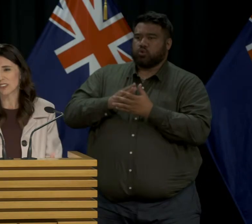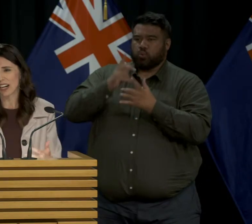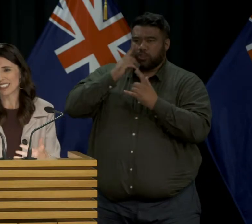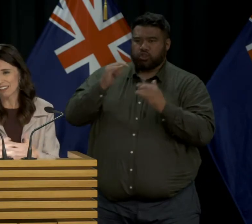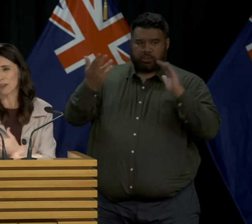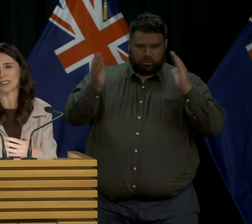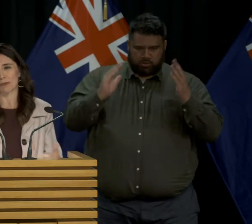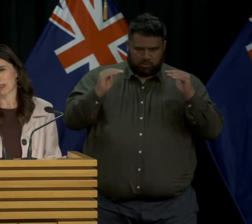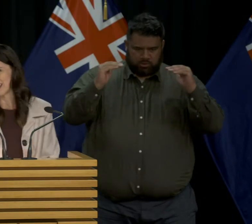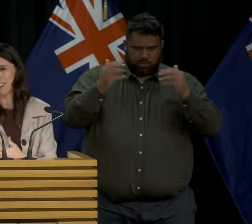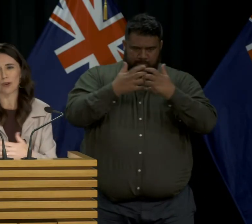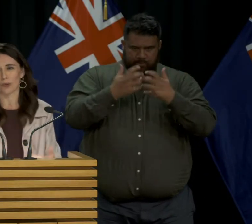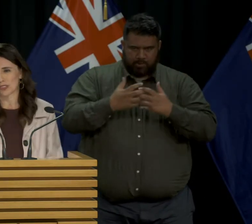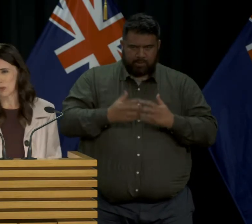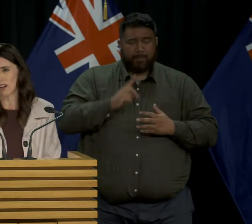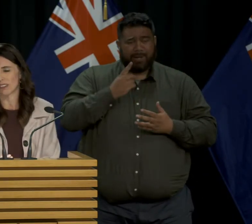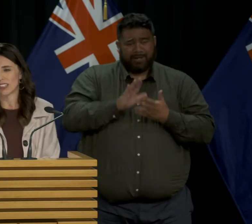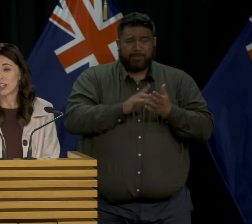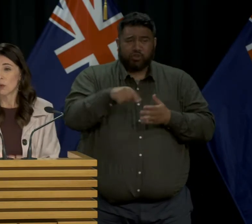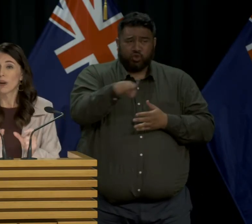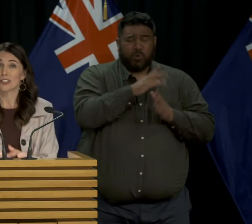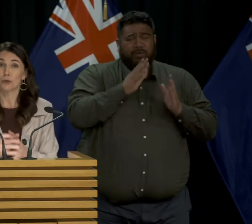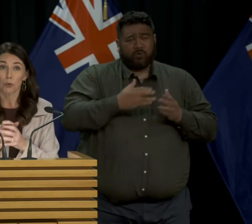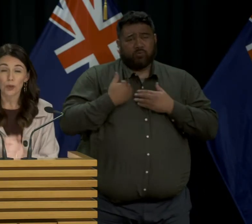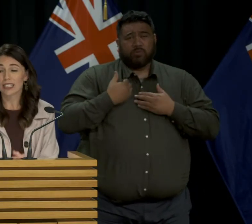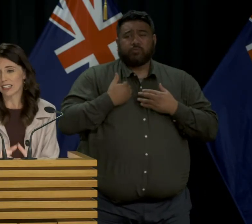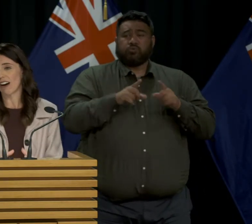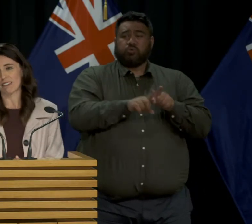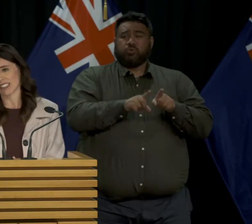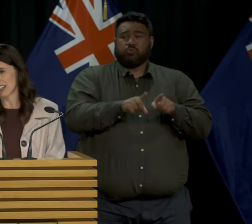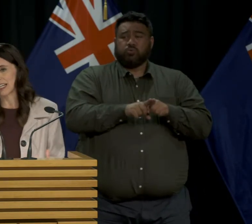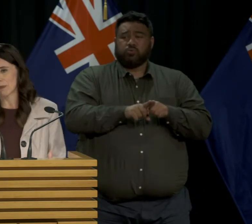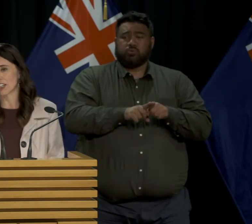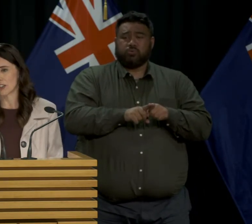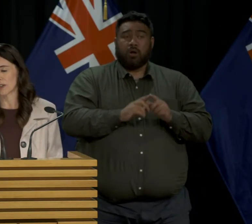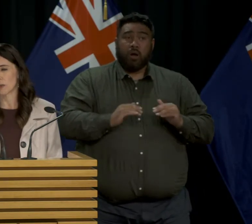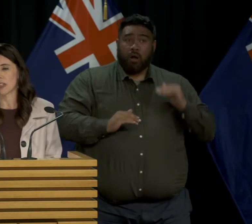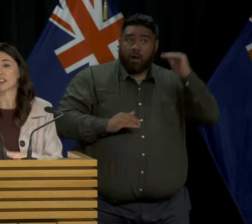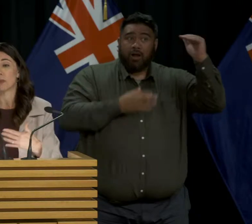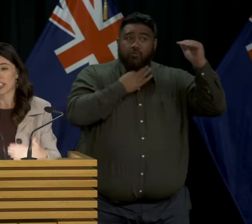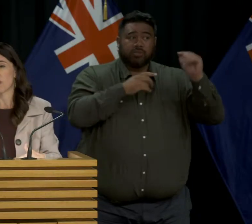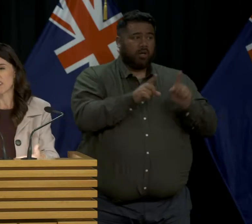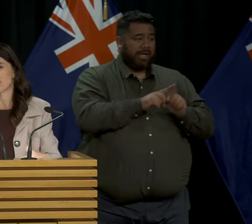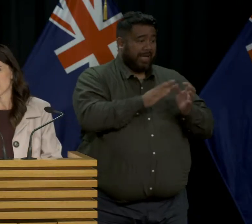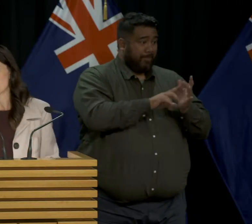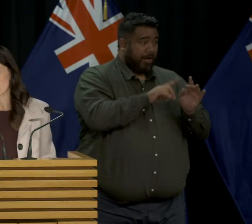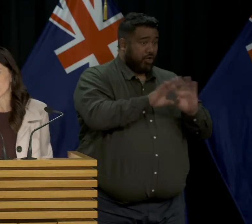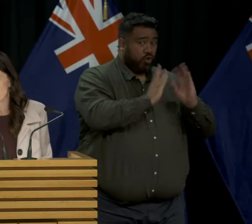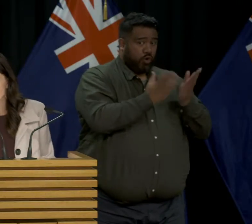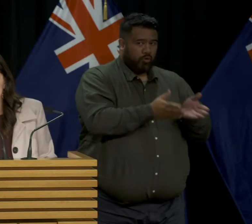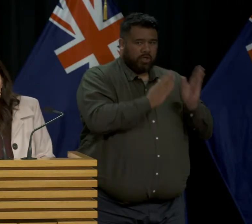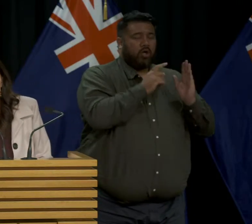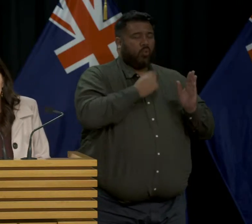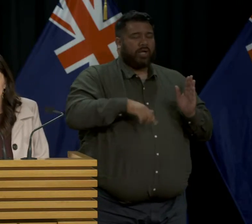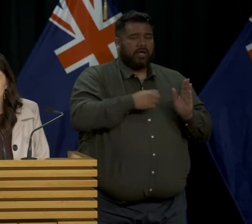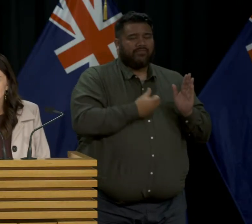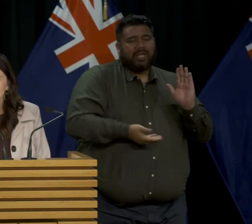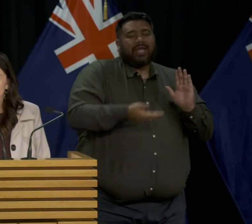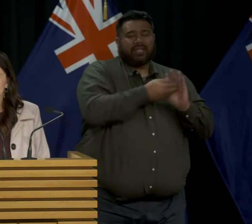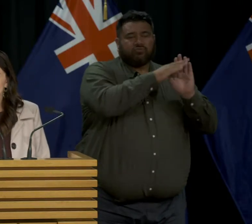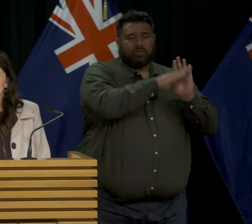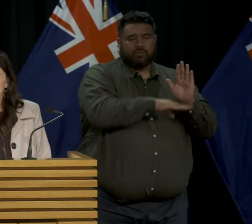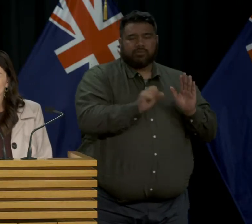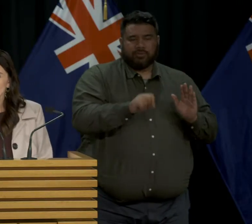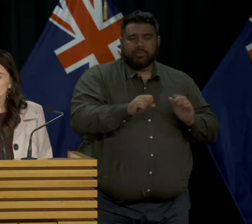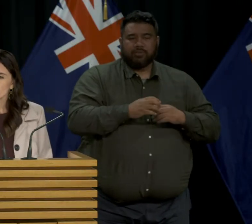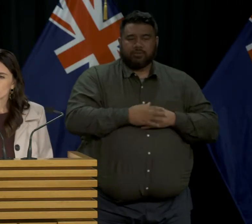but we do ask everyone to play their role as well. When it's really high risk like MIQ, we go even further than that. High-risk